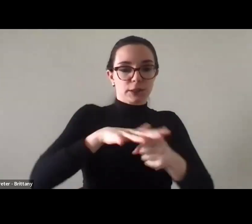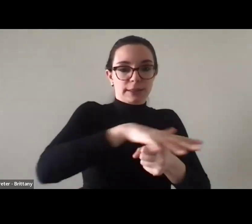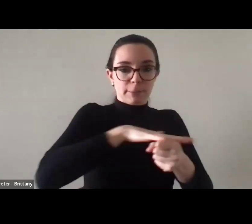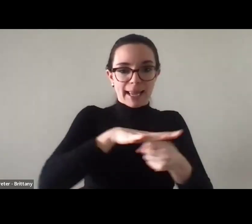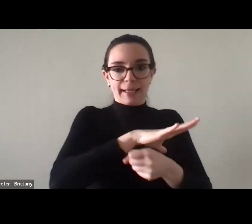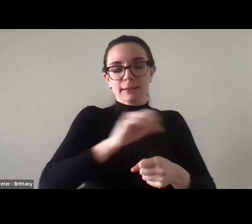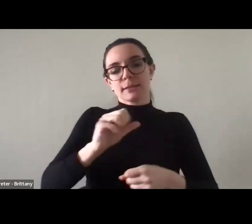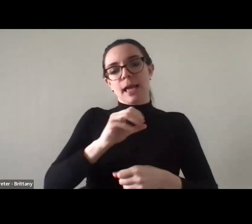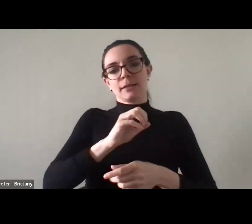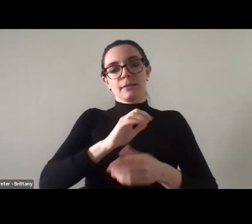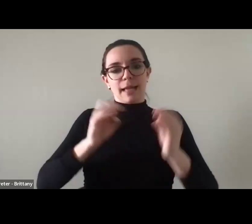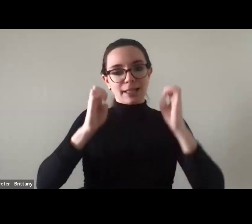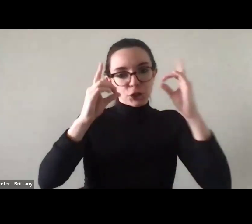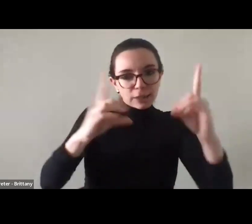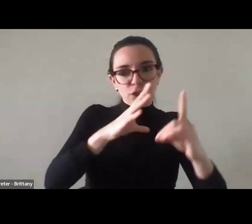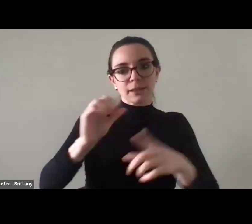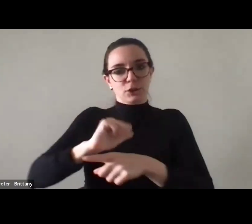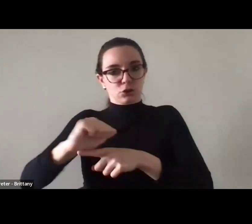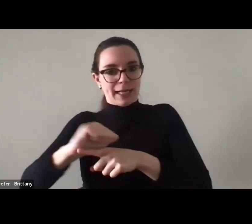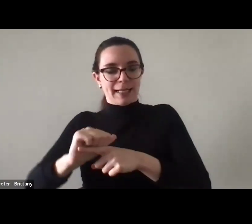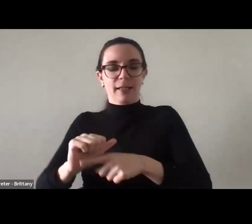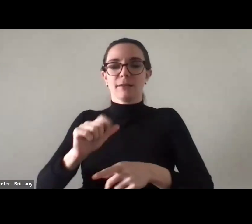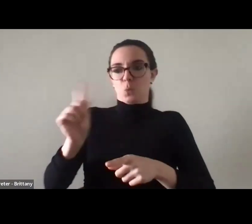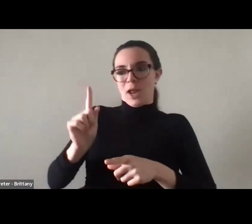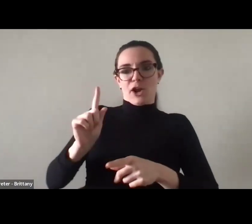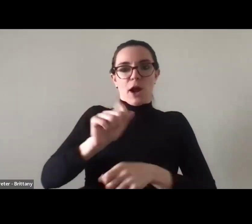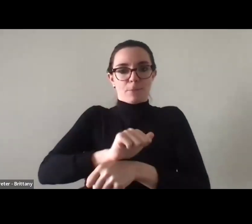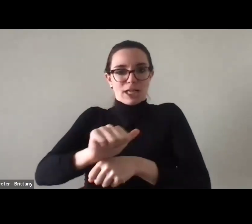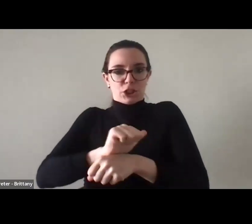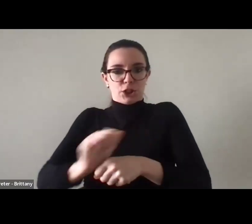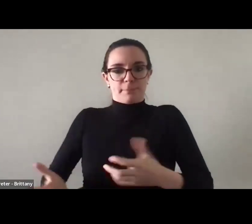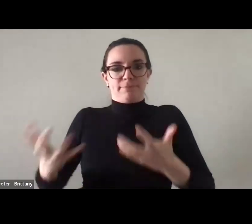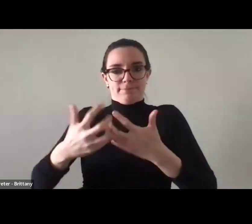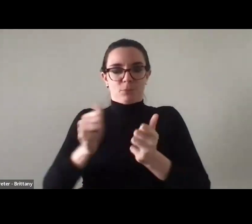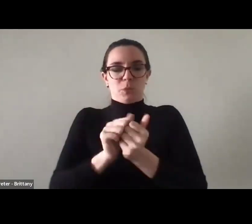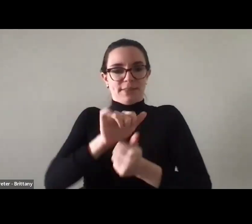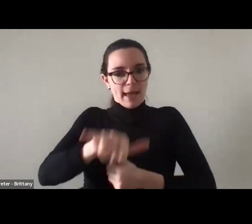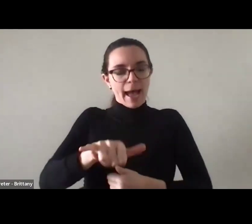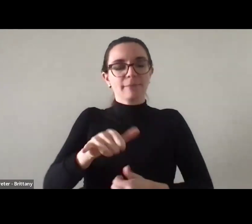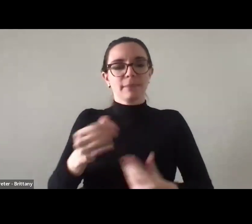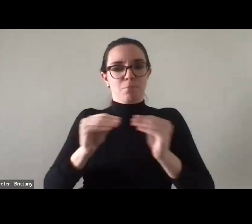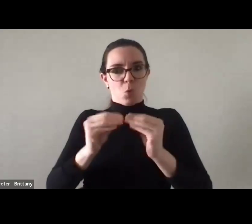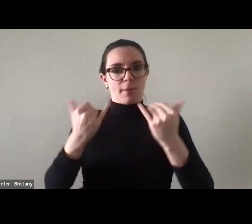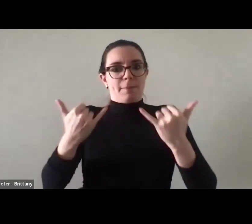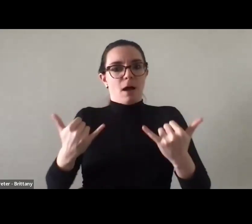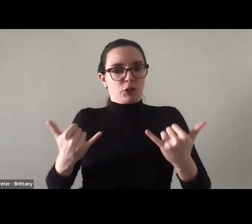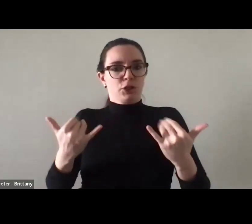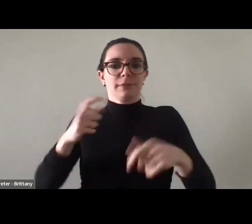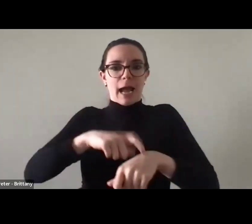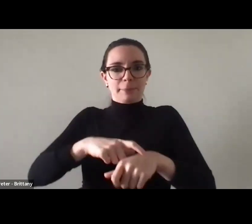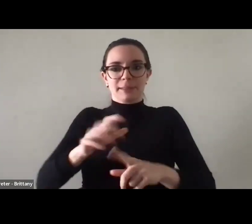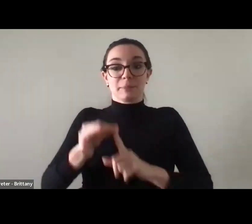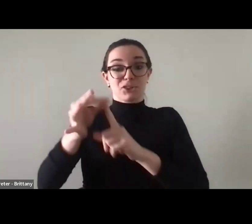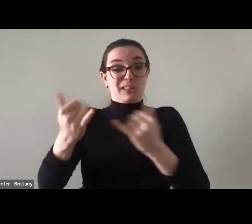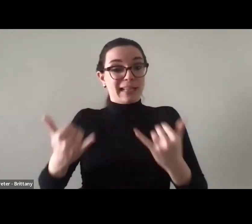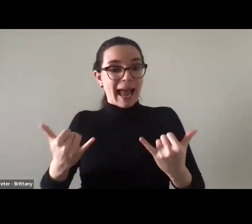training overall, and where apprenticeship fits into that space right now in more modern times, especially increasingly